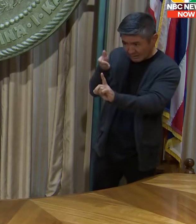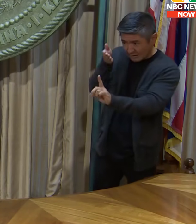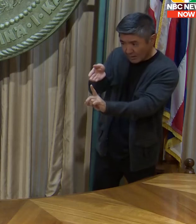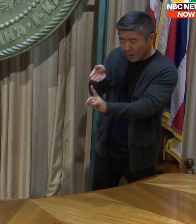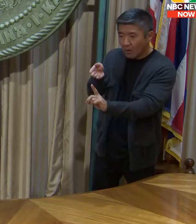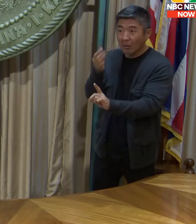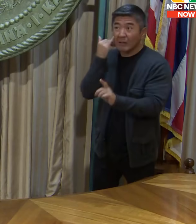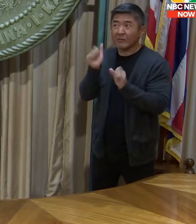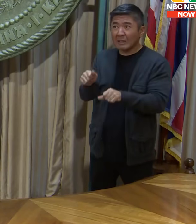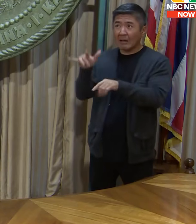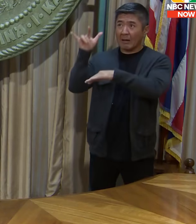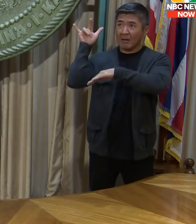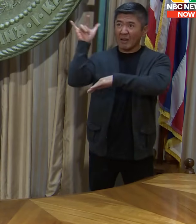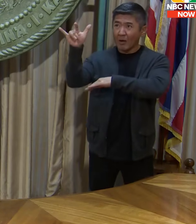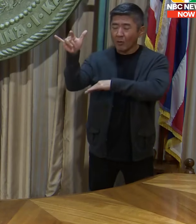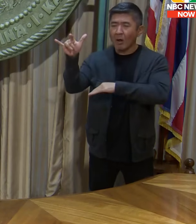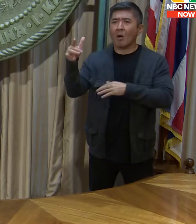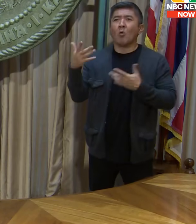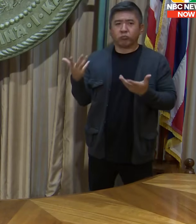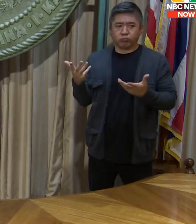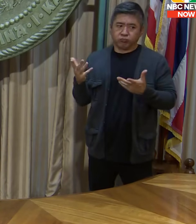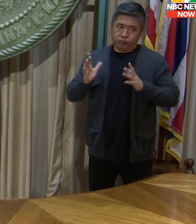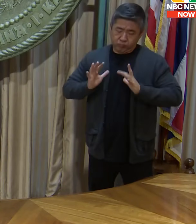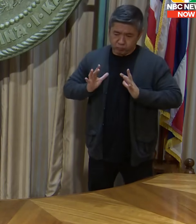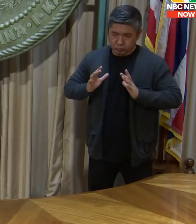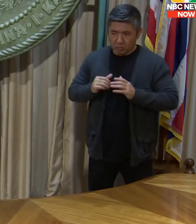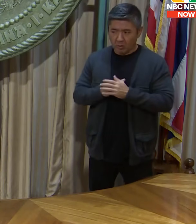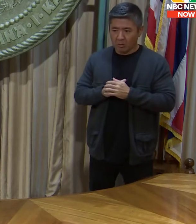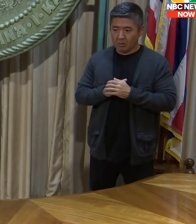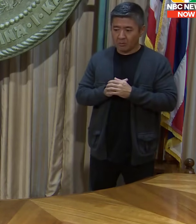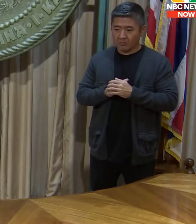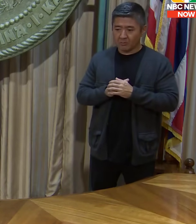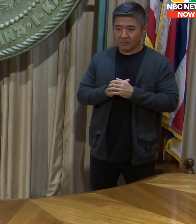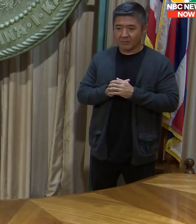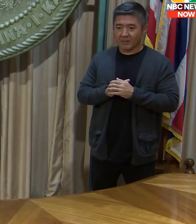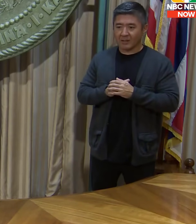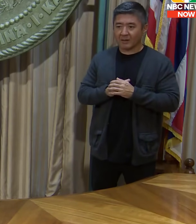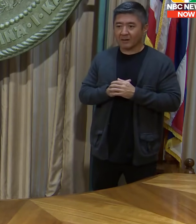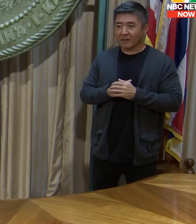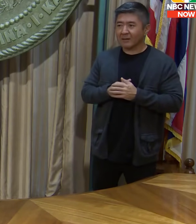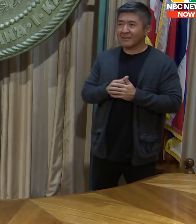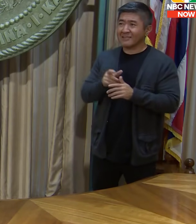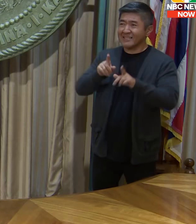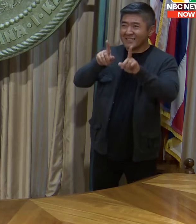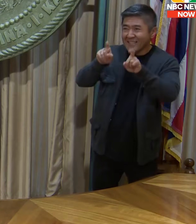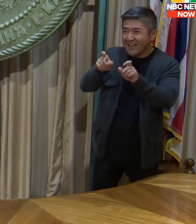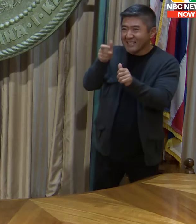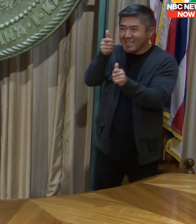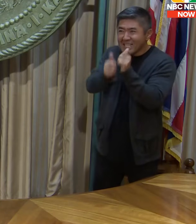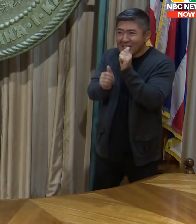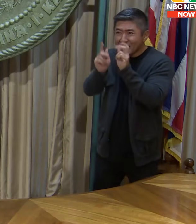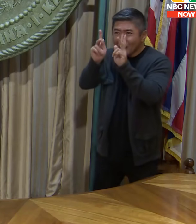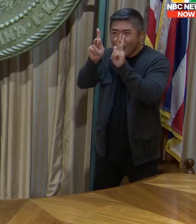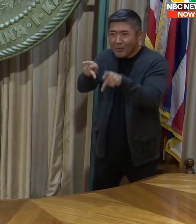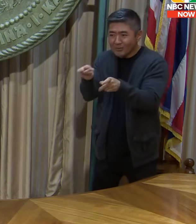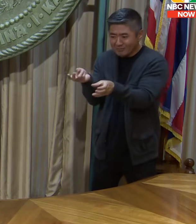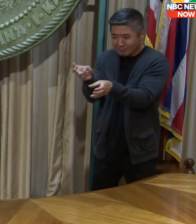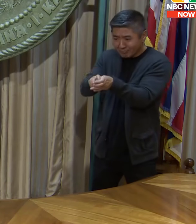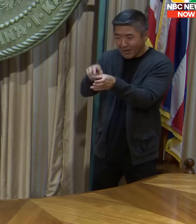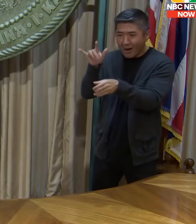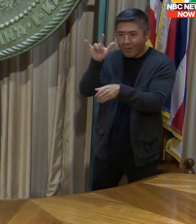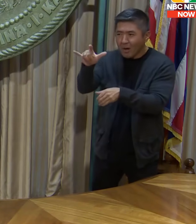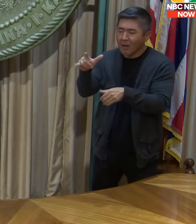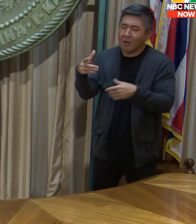airline situation. If we could test everyone on a flight, obviously that would